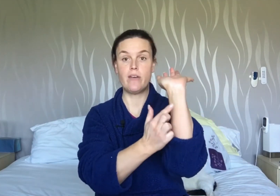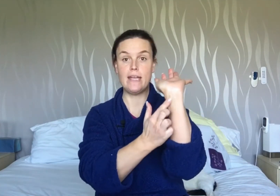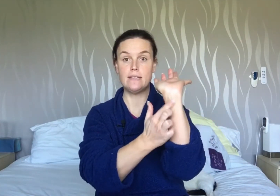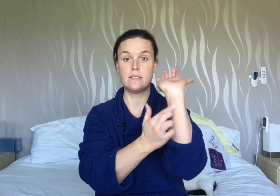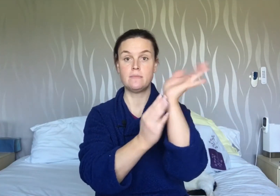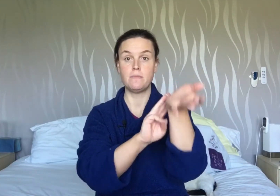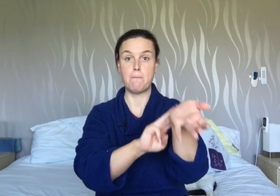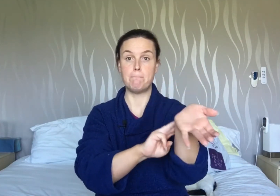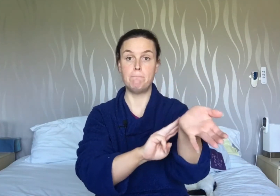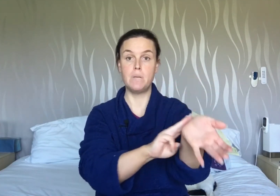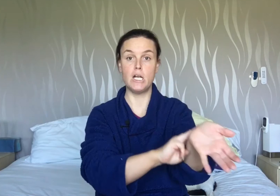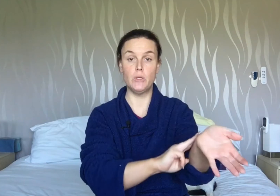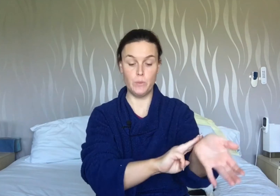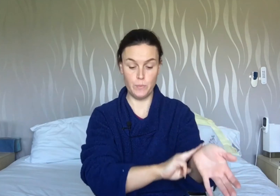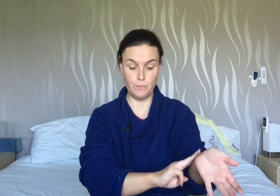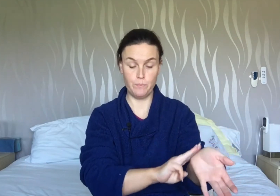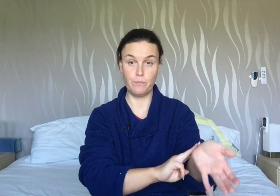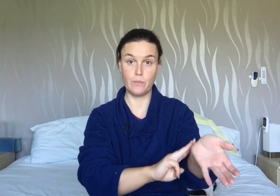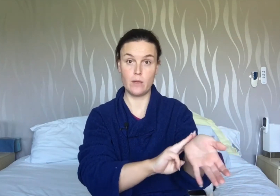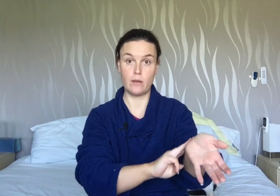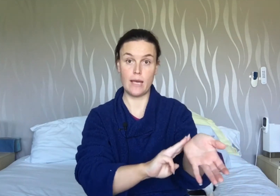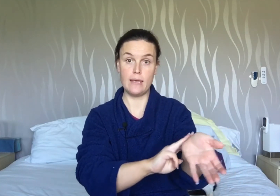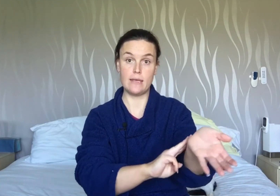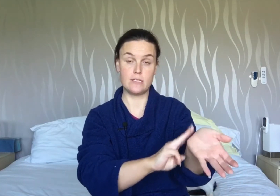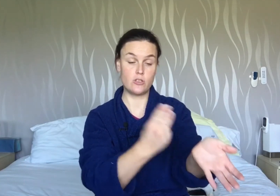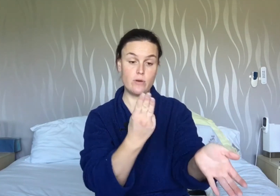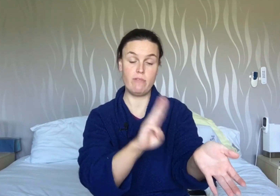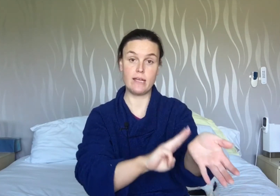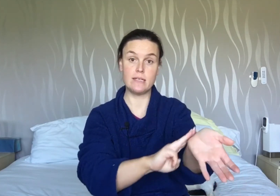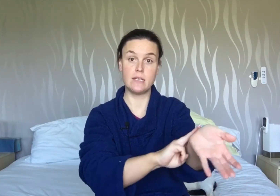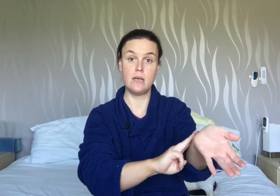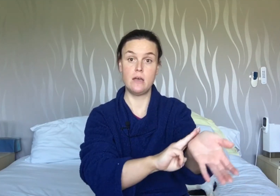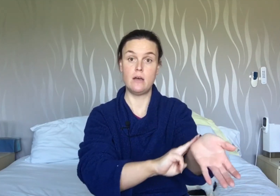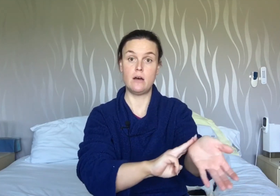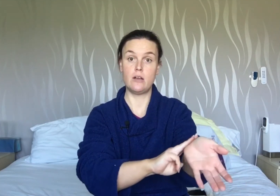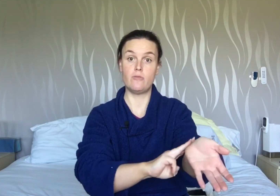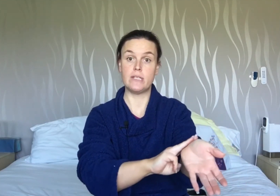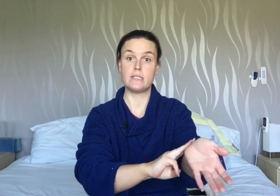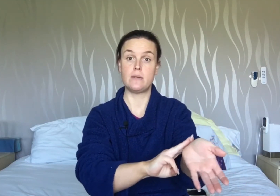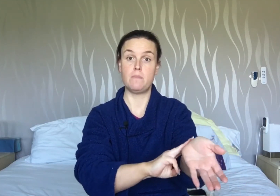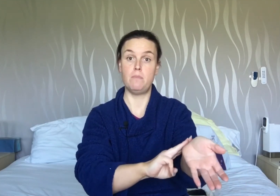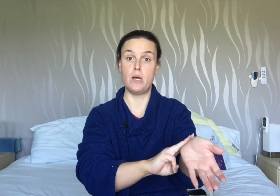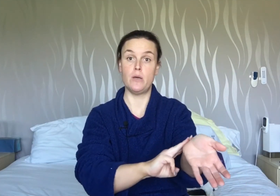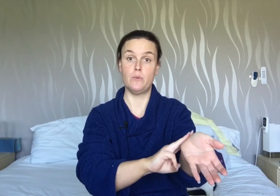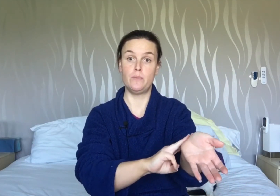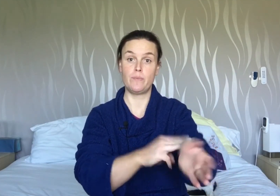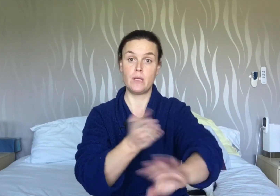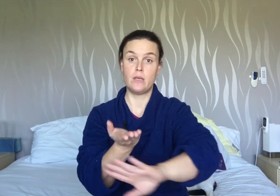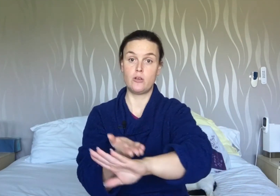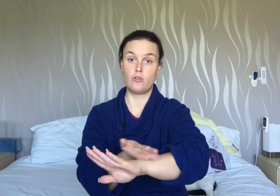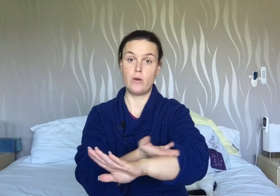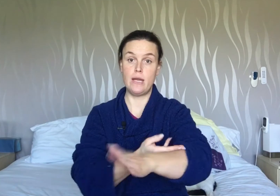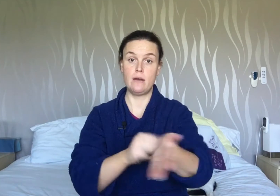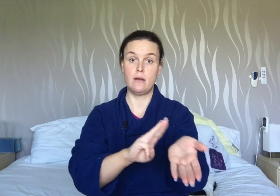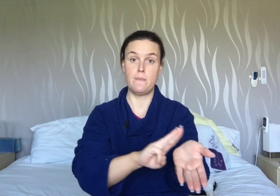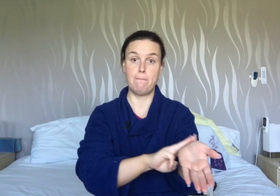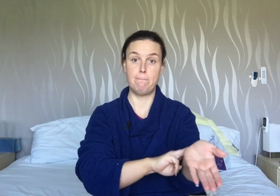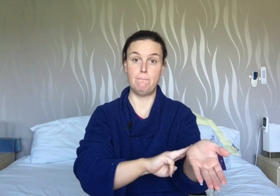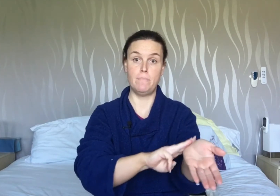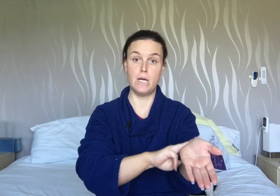veins. Blue. Okay, there's 3 fingers on your wrist. Blue. Green, blue.